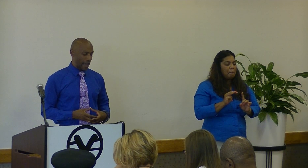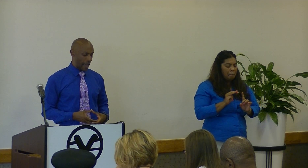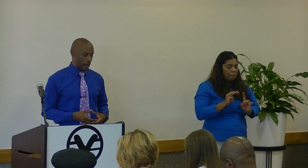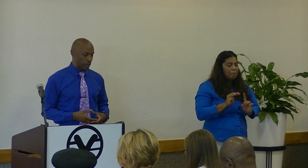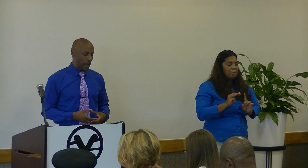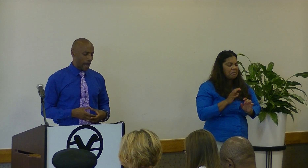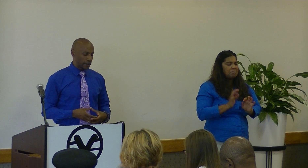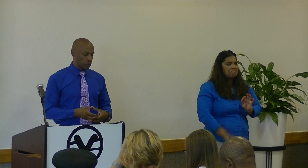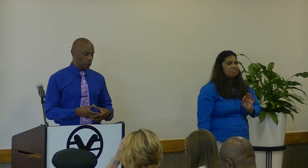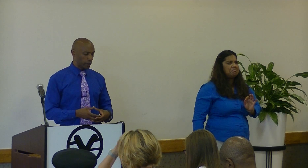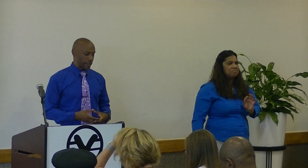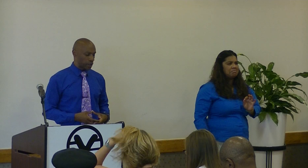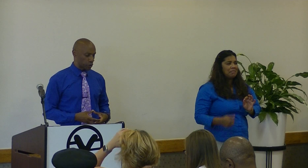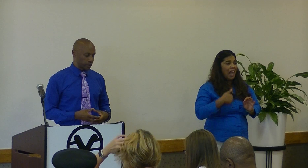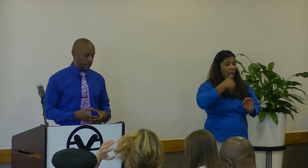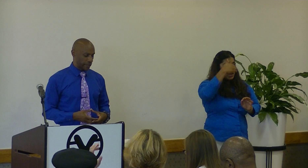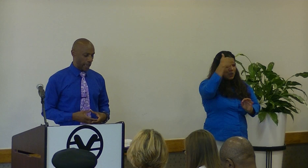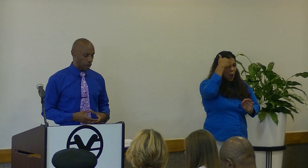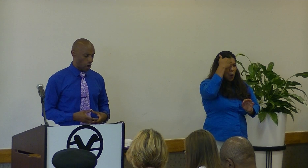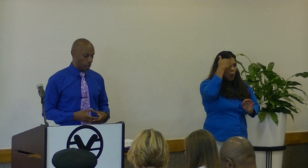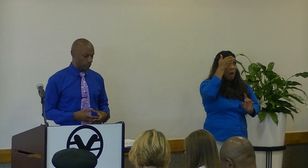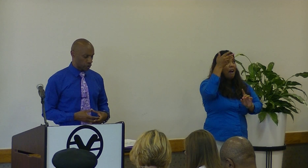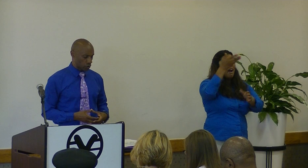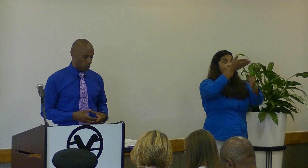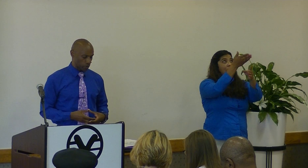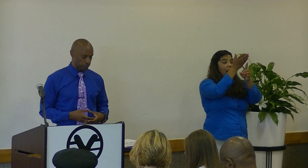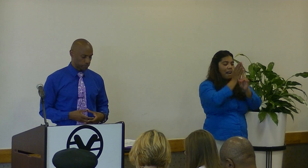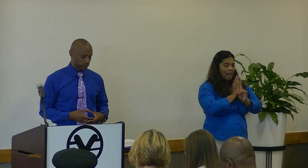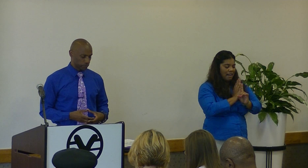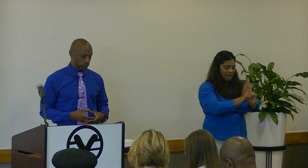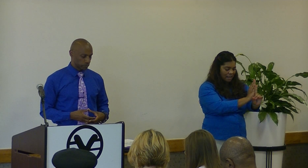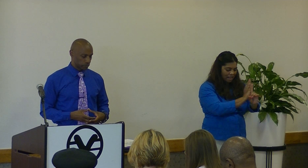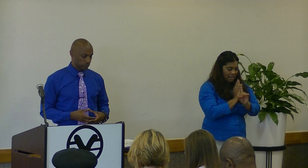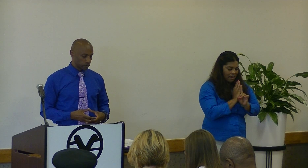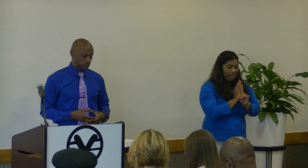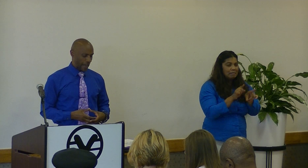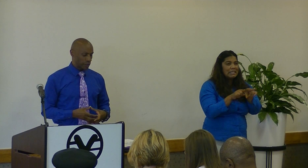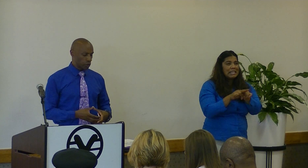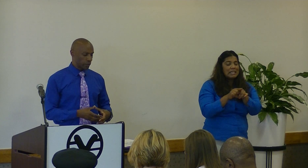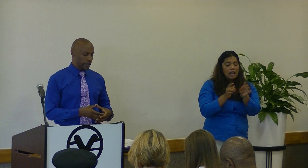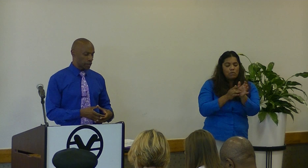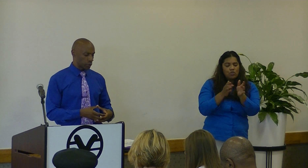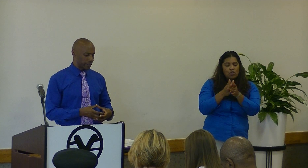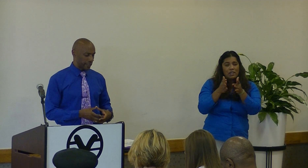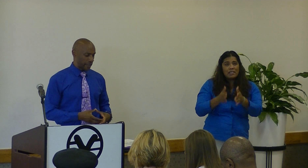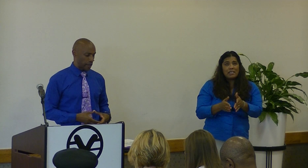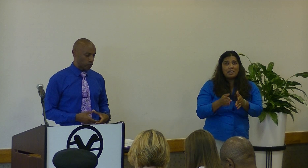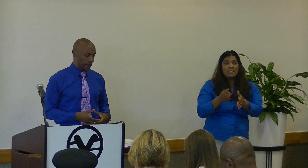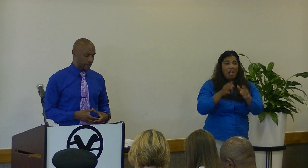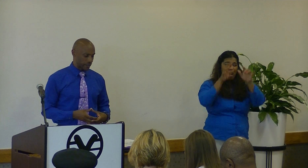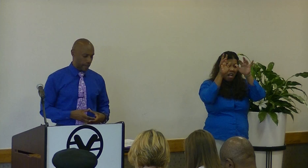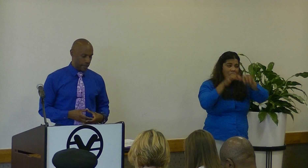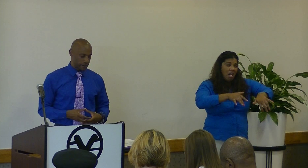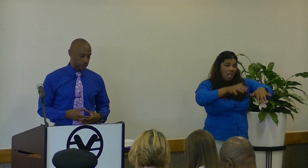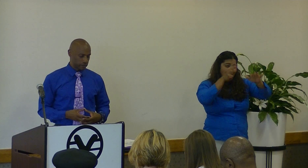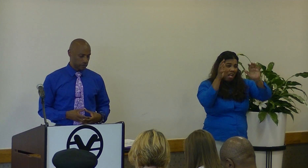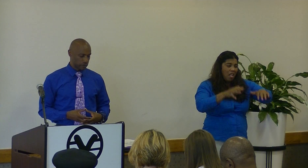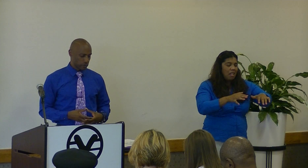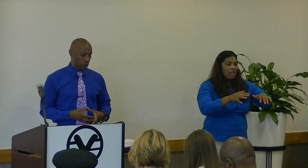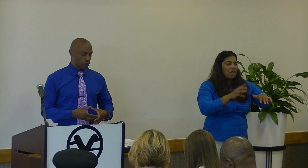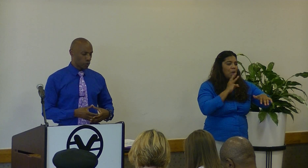knowing I am, I do what Yeshua did and calm the storm. I do what Yeshua did and raise the